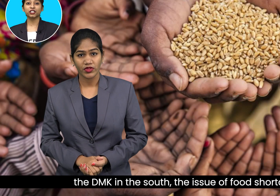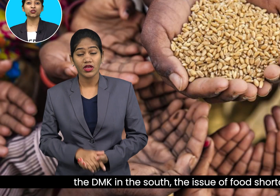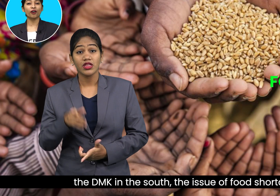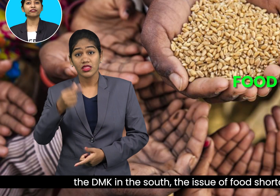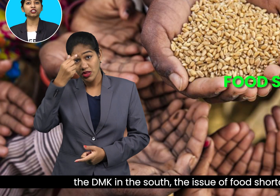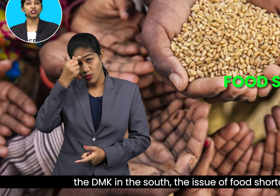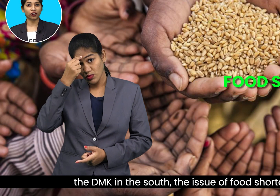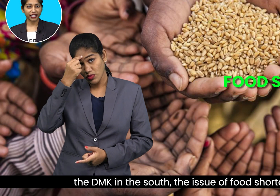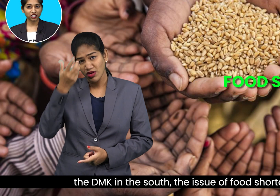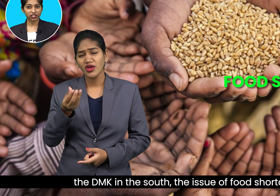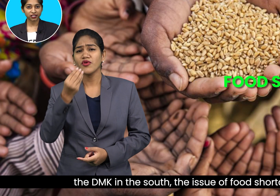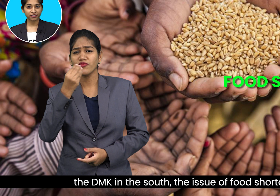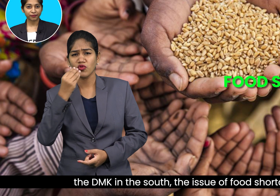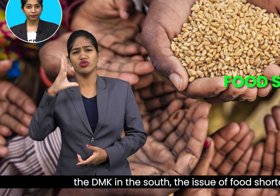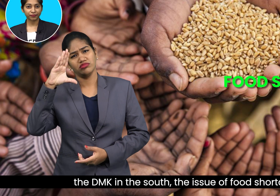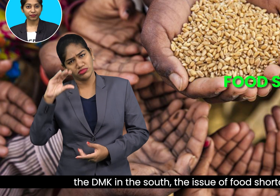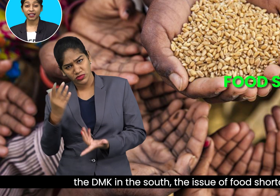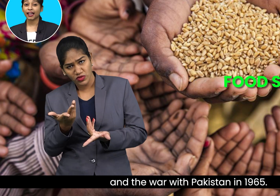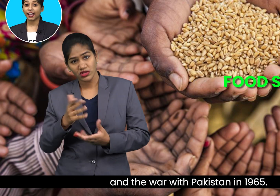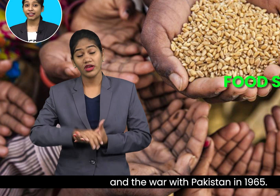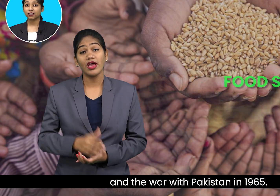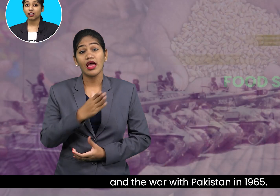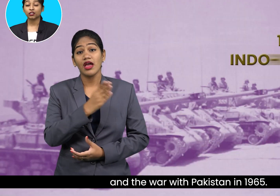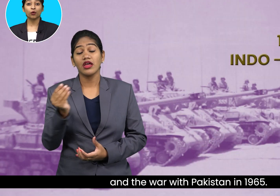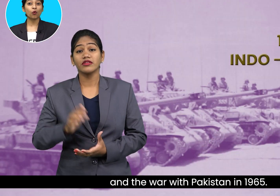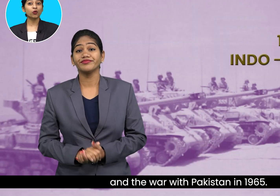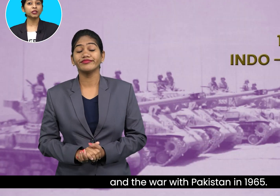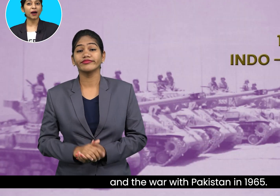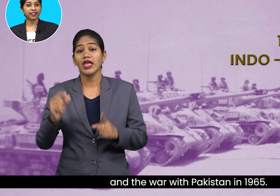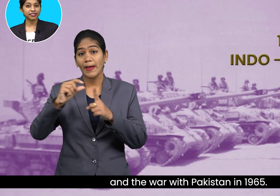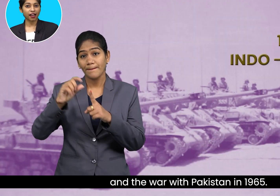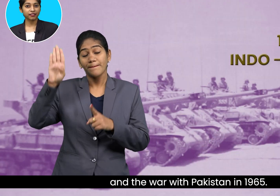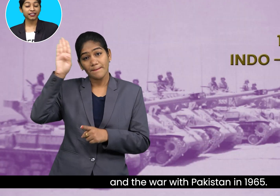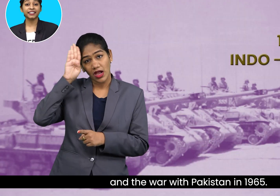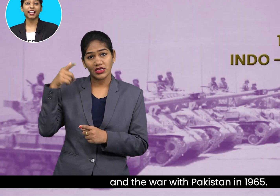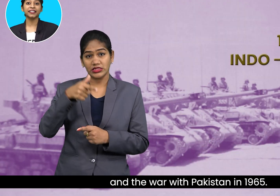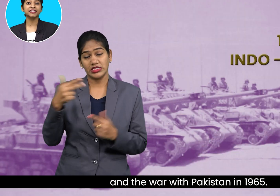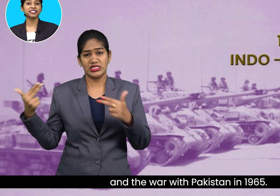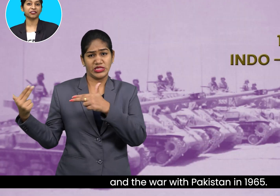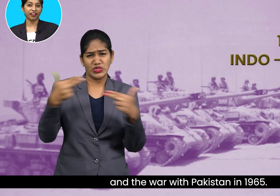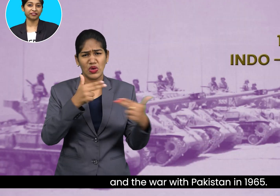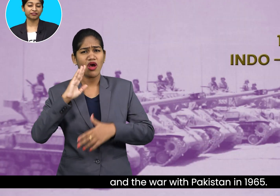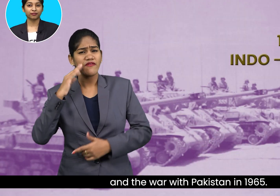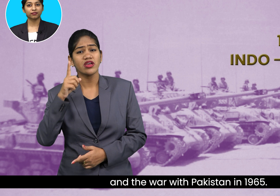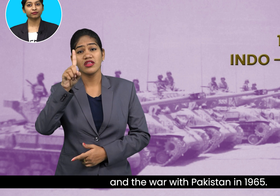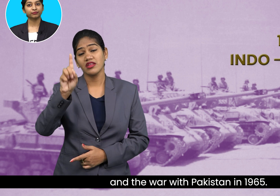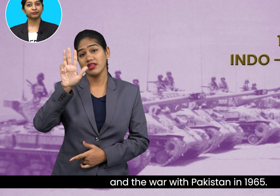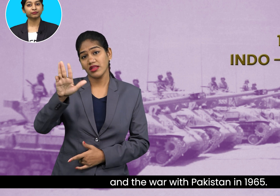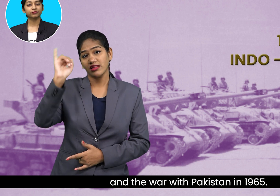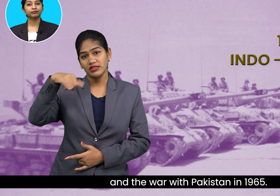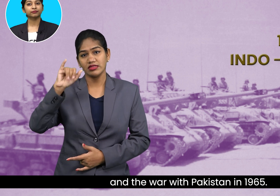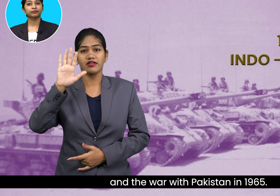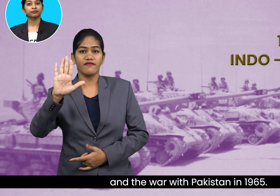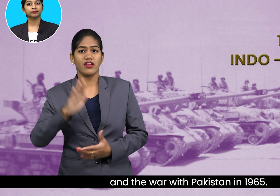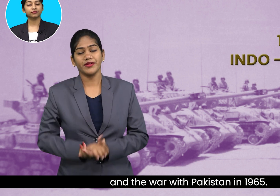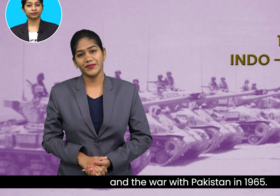the issue of food shortages, and the war with Pakistan in 1965.